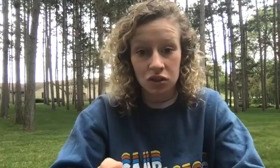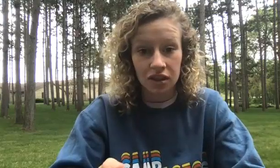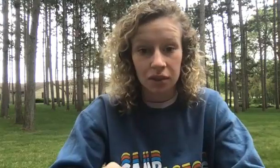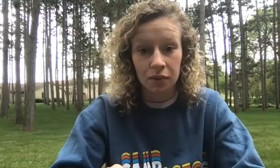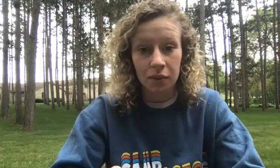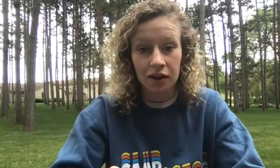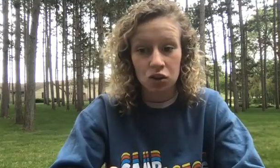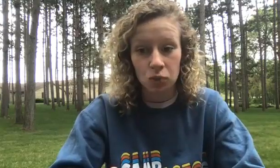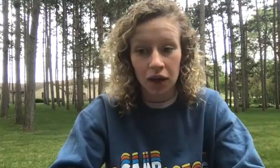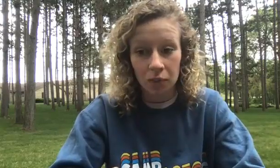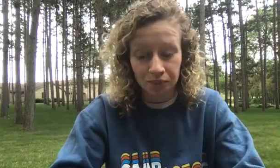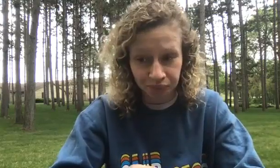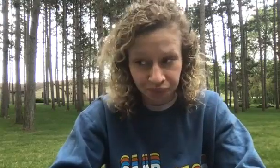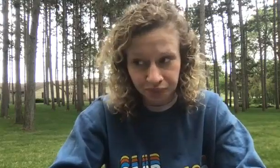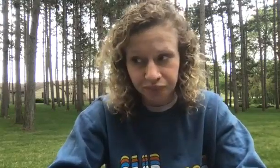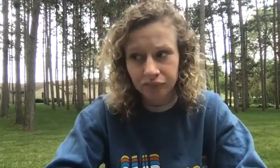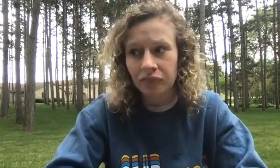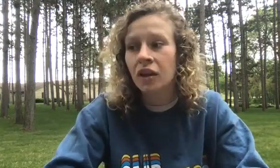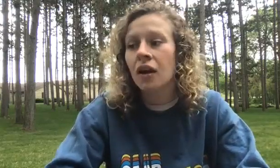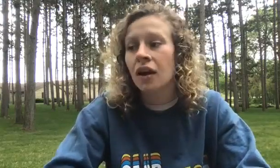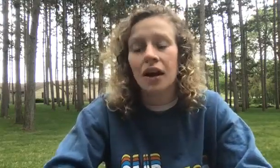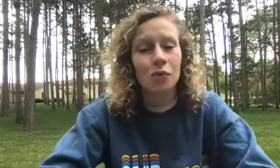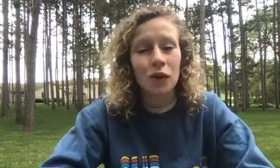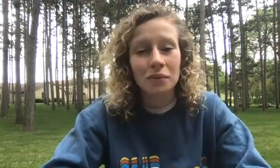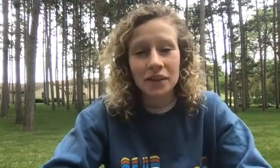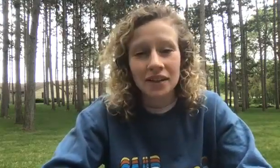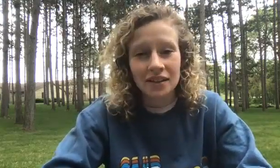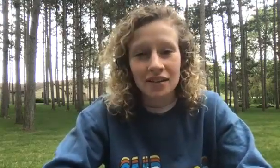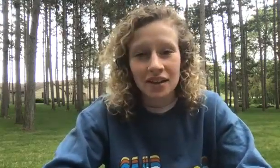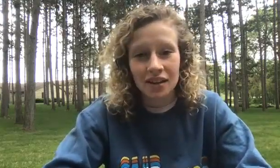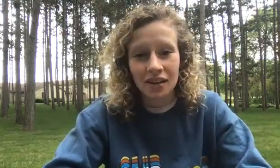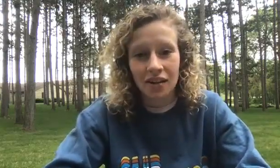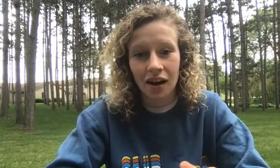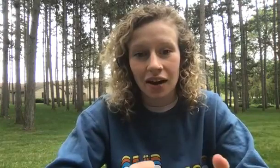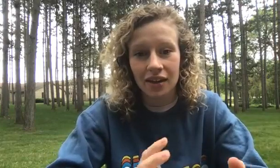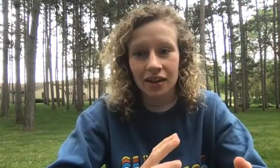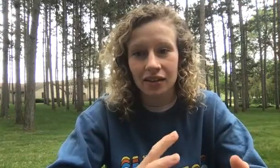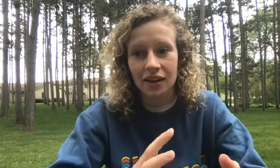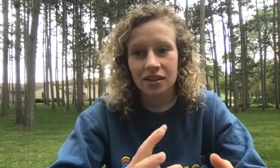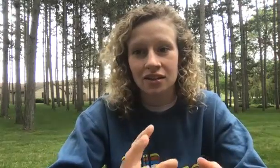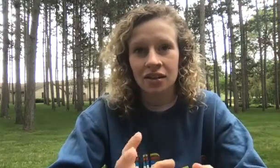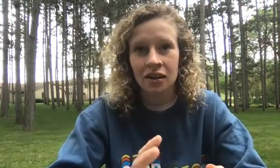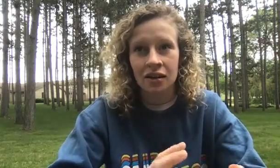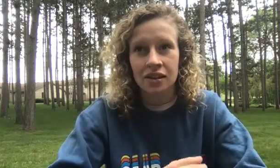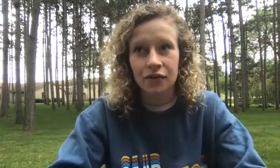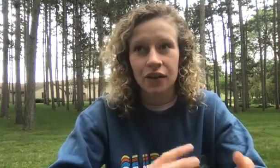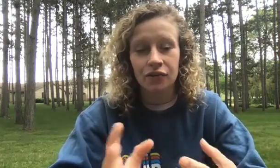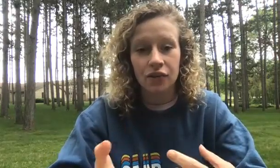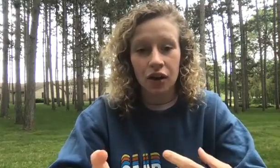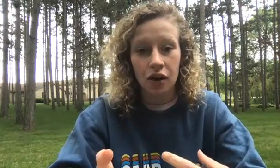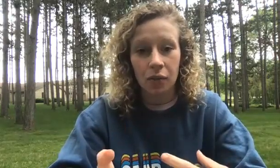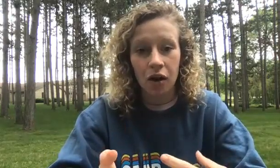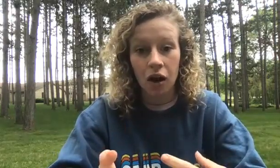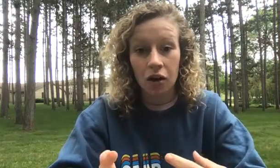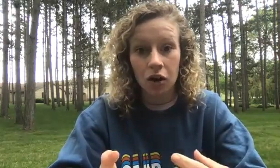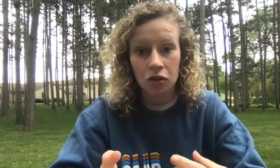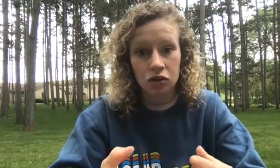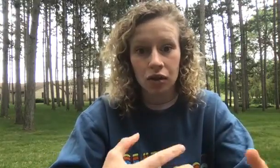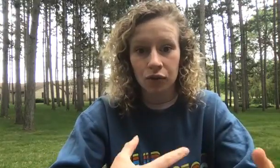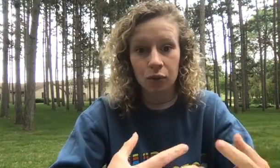to keep in mind as well. One pretty neat thing I think that's different from our culture of when we're